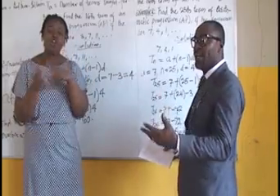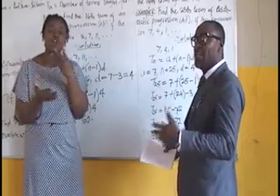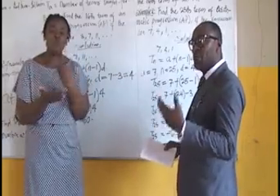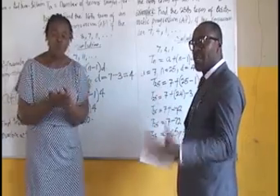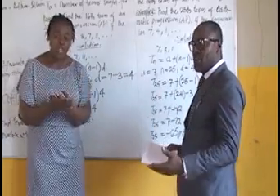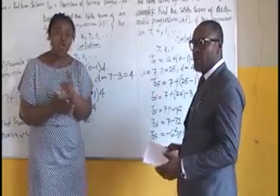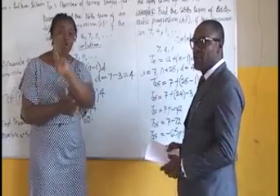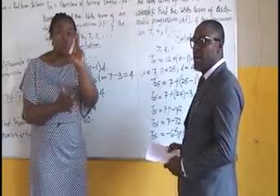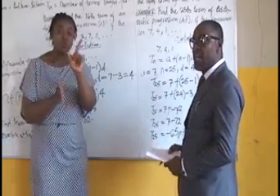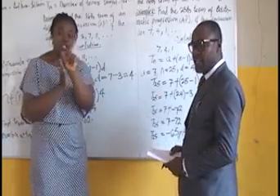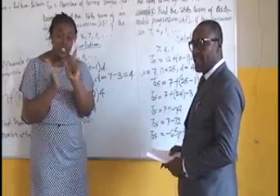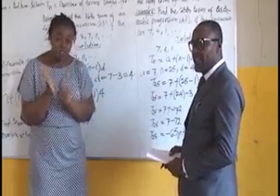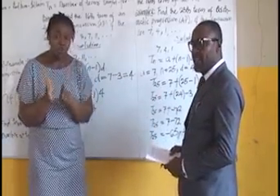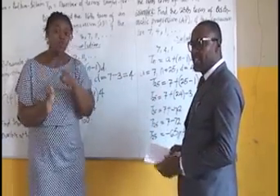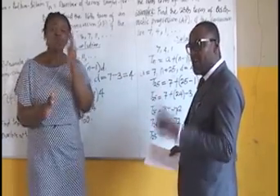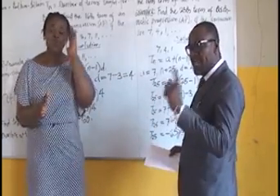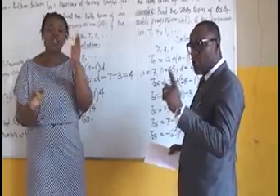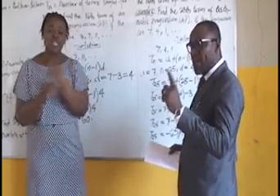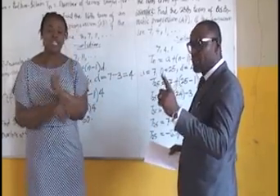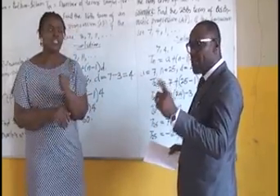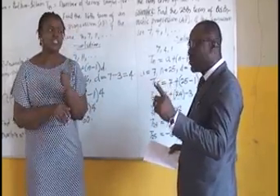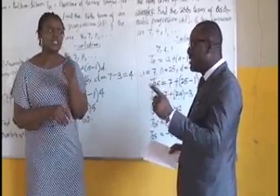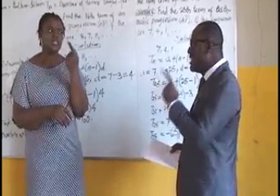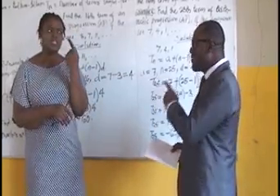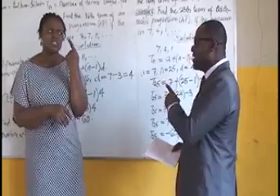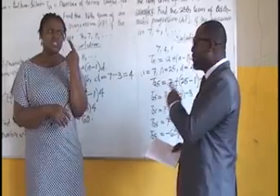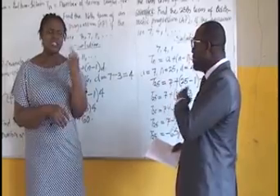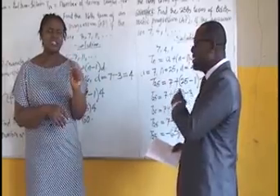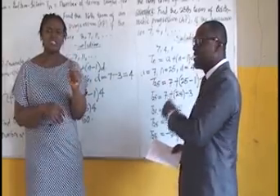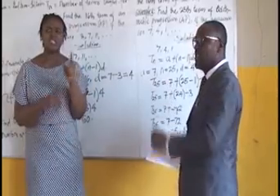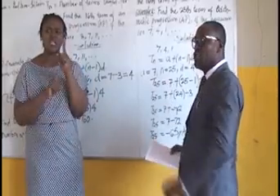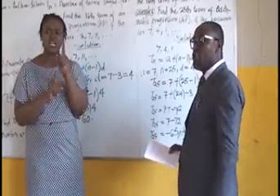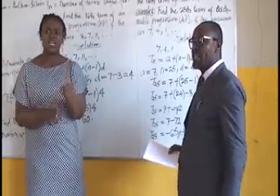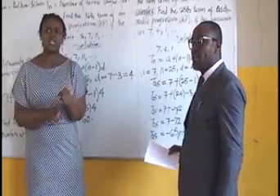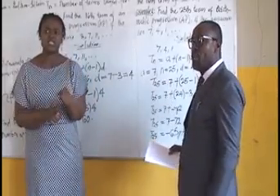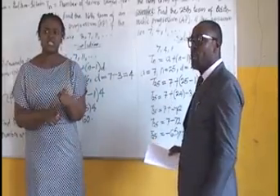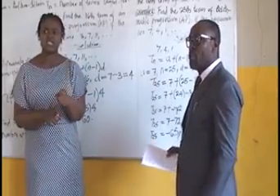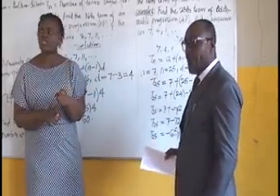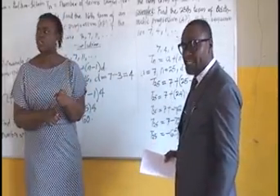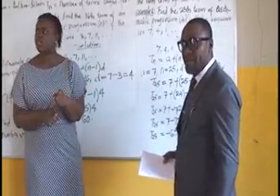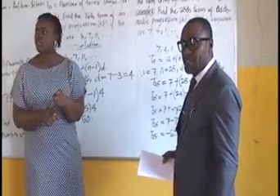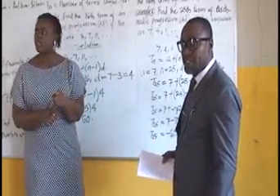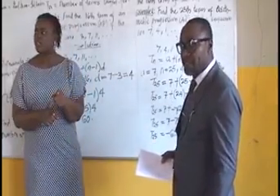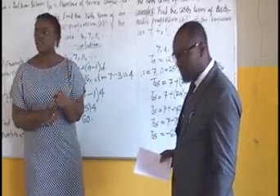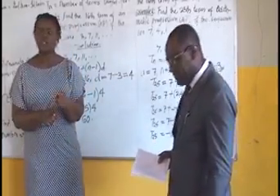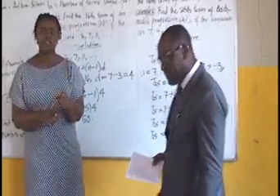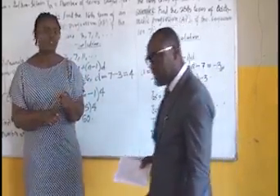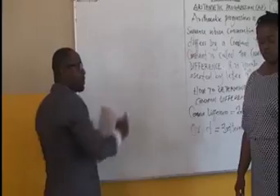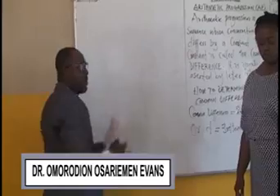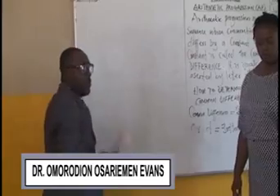the formula to get your answer. Shall we take one question different from these 2 examples we have